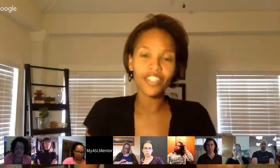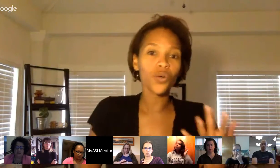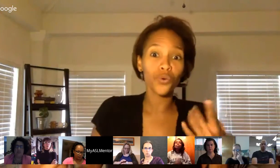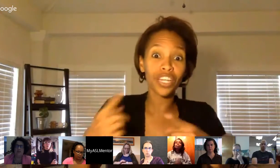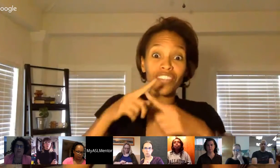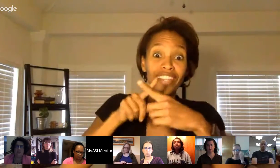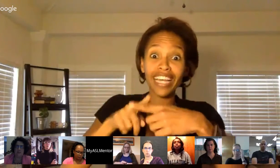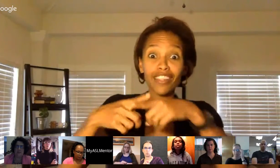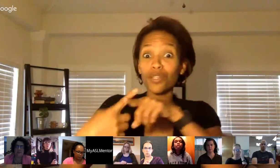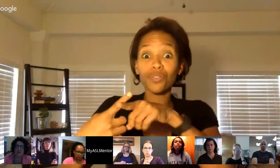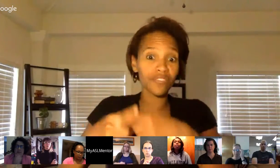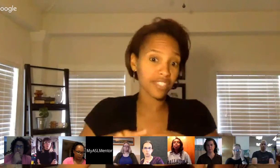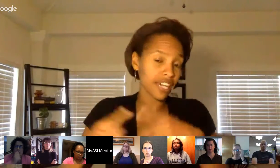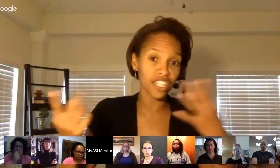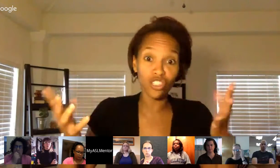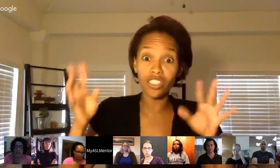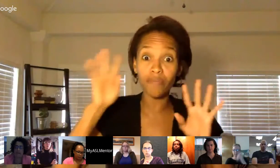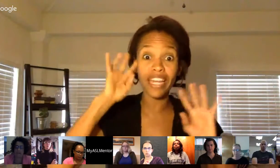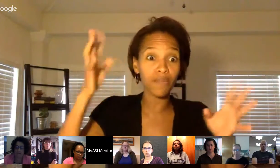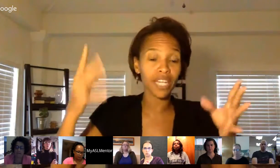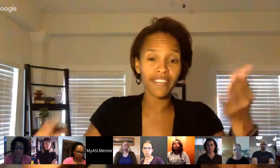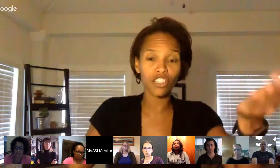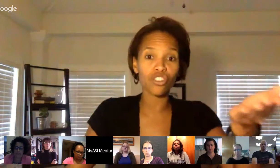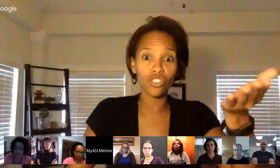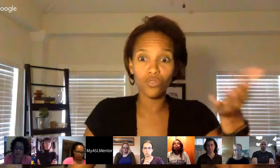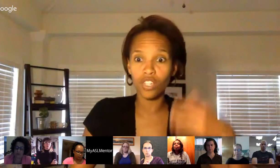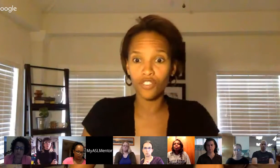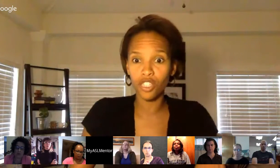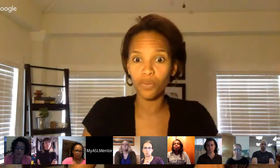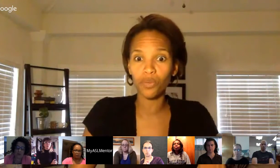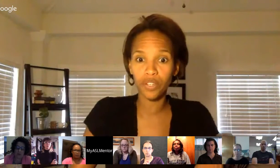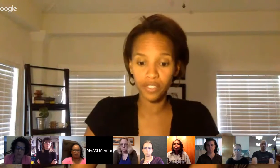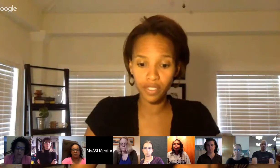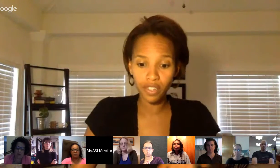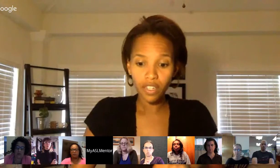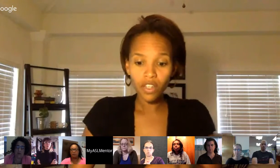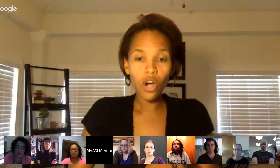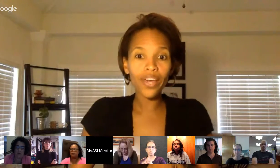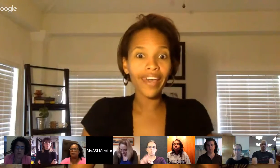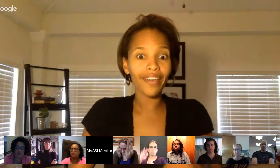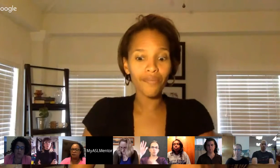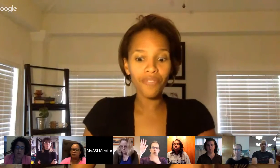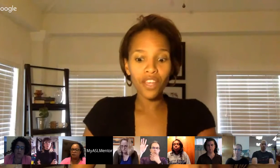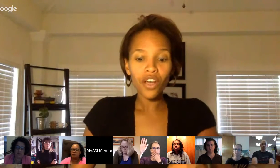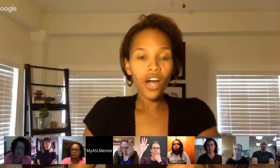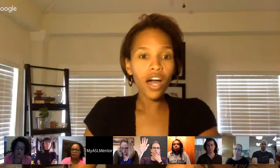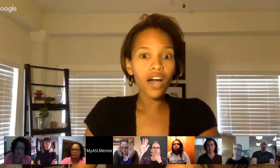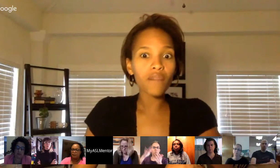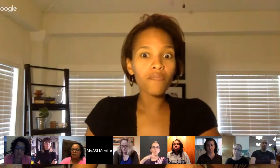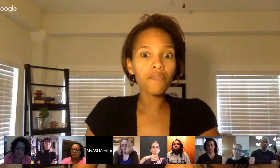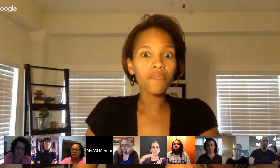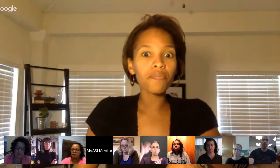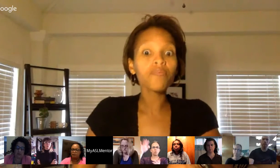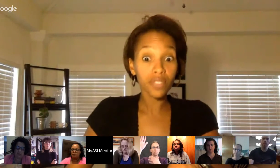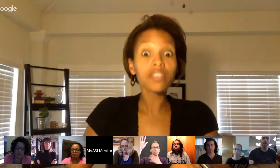intersectionality or even like the use of this sign. It's just a made up sign that she's using for this purpose. Okay.